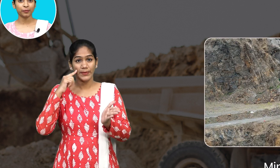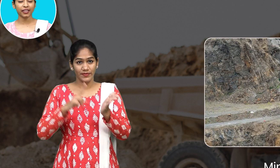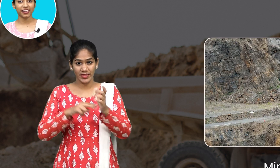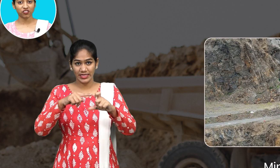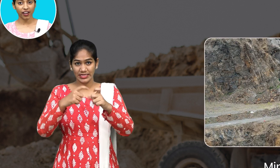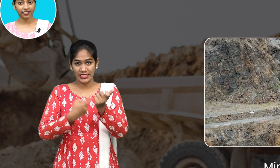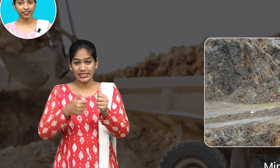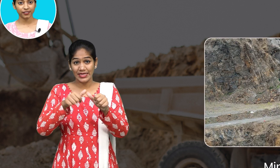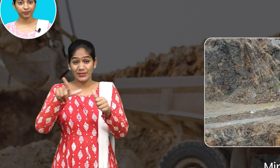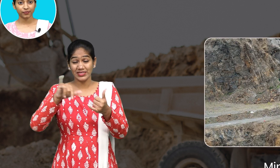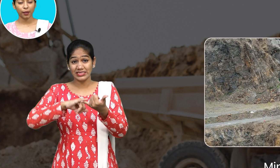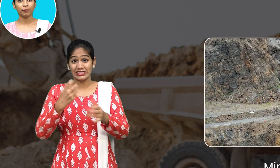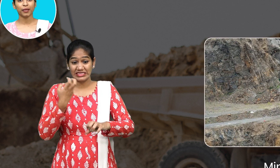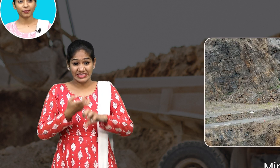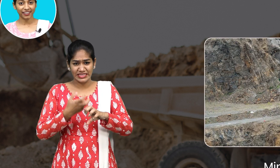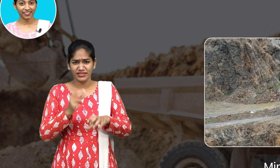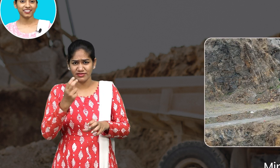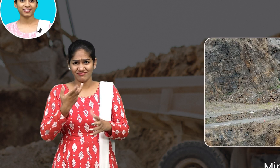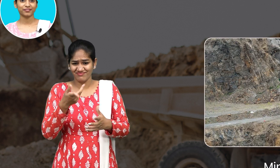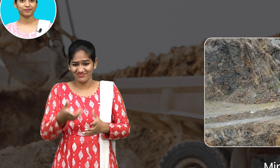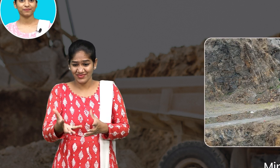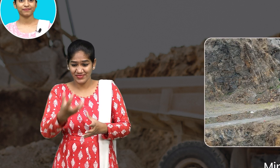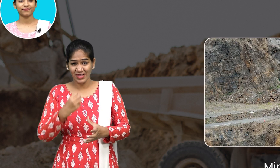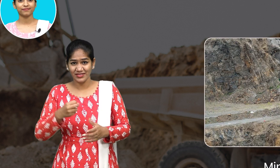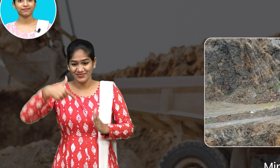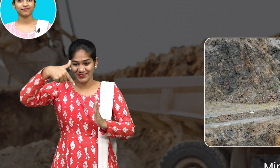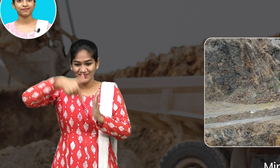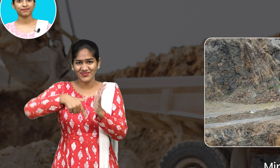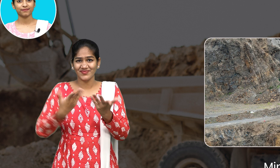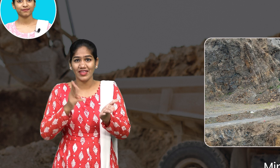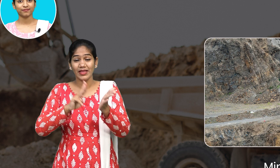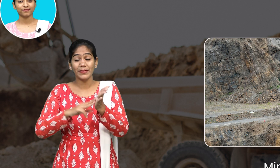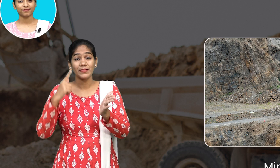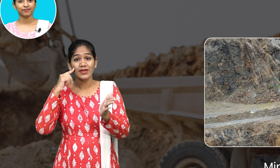Minerals can be extracted by mining,